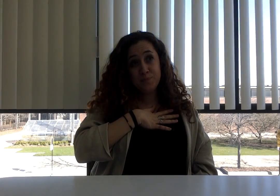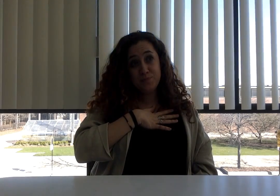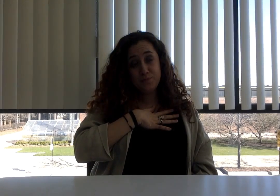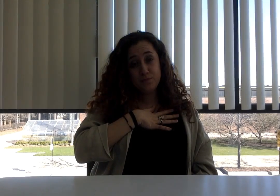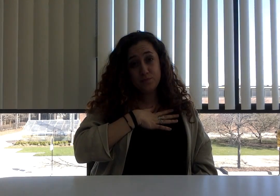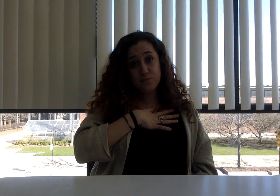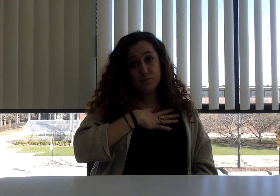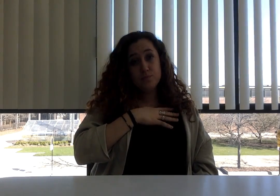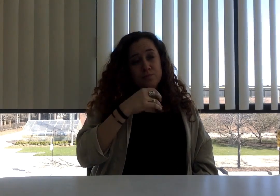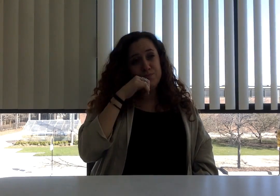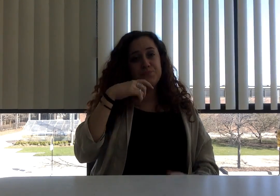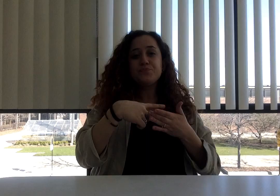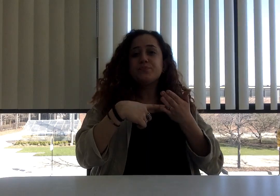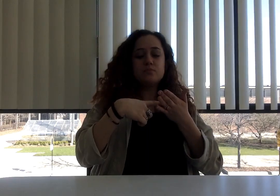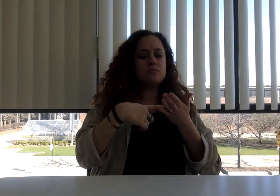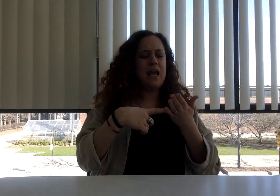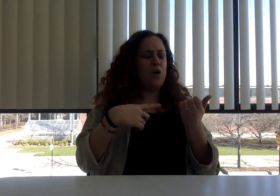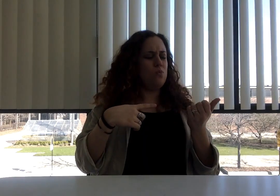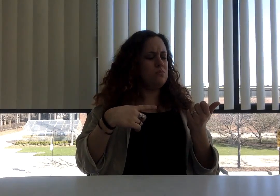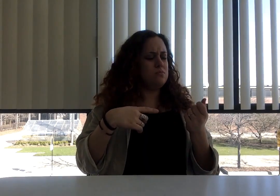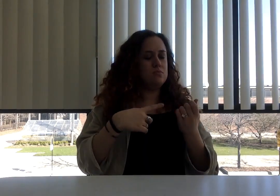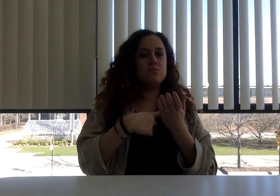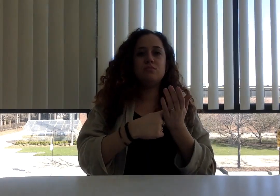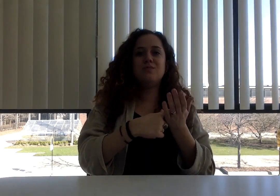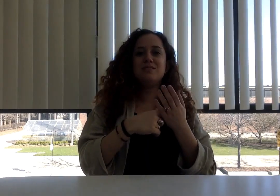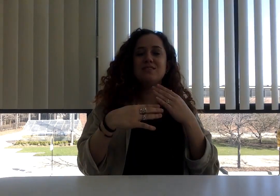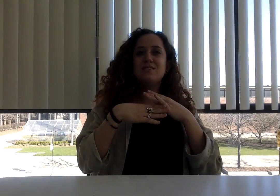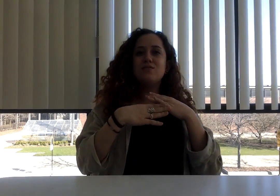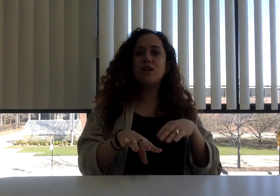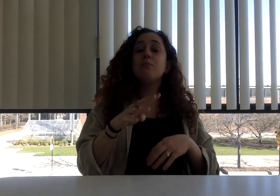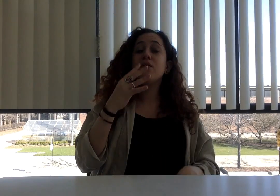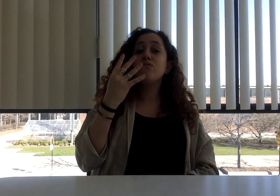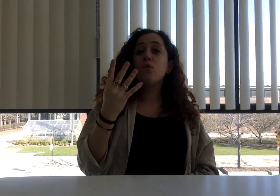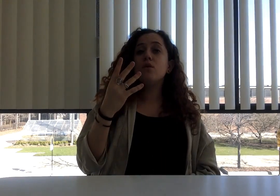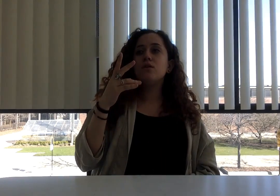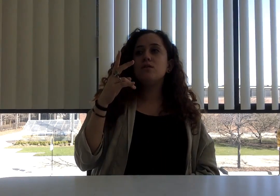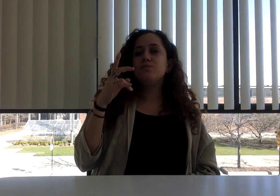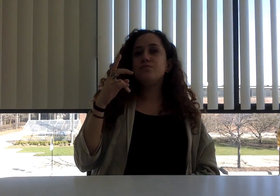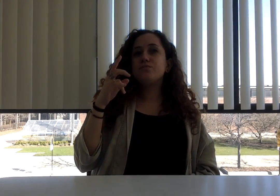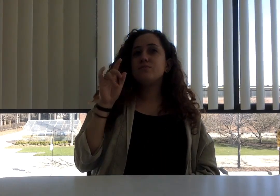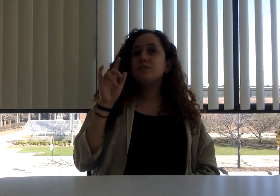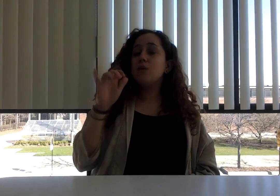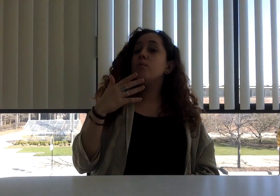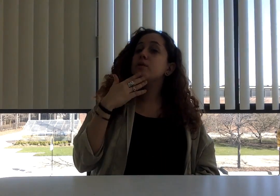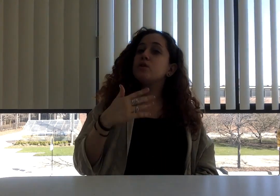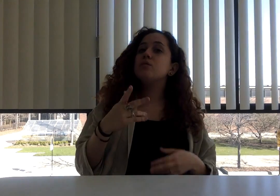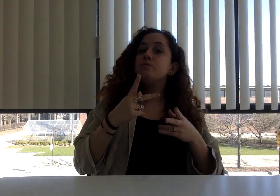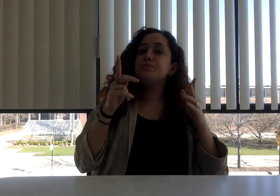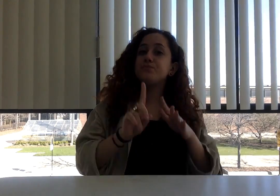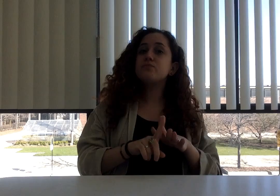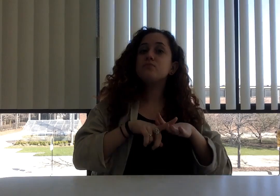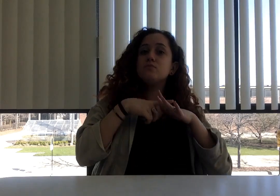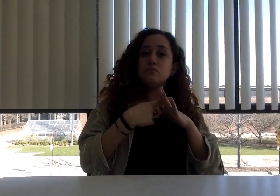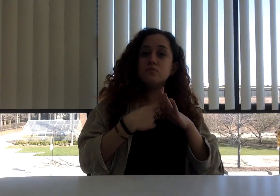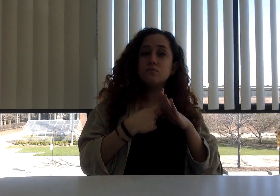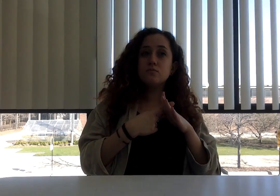Okay. So that would probably be a great place to start. So if a number is cleanly divisible by 4, that means that we're